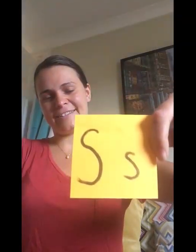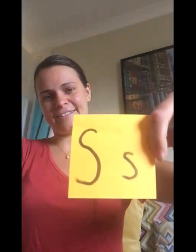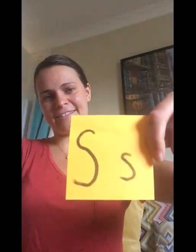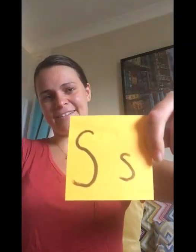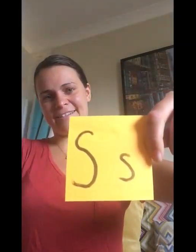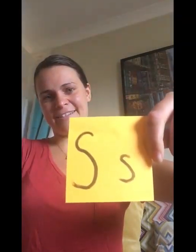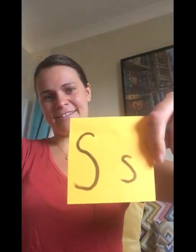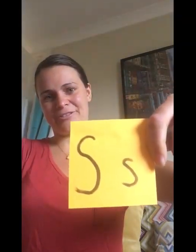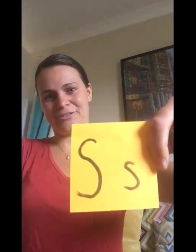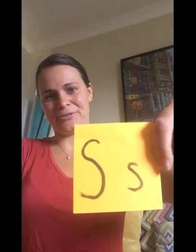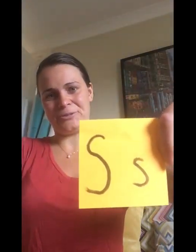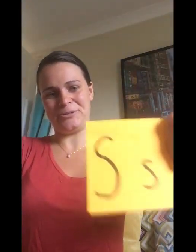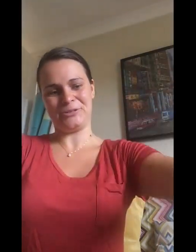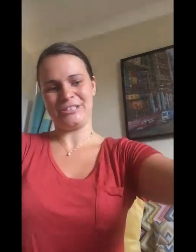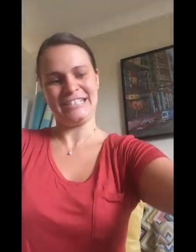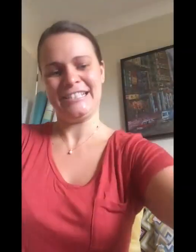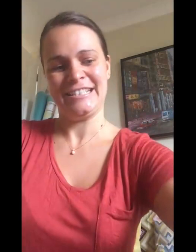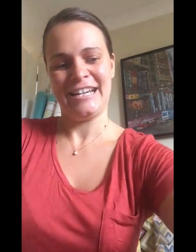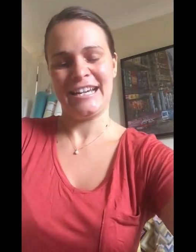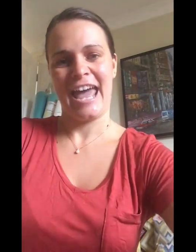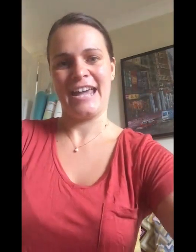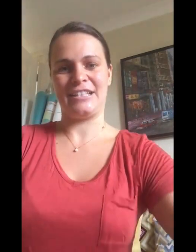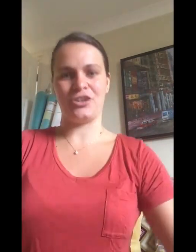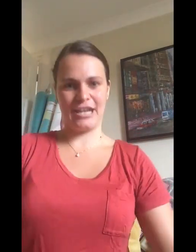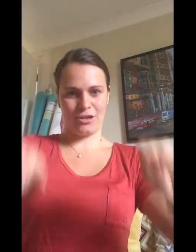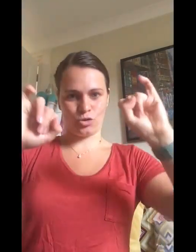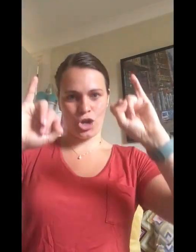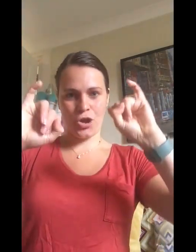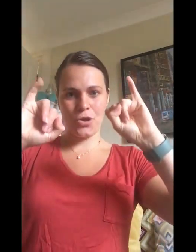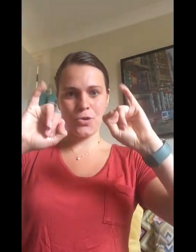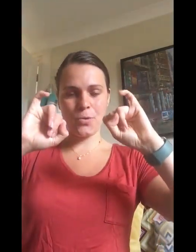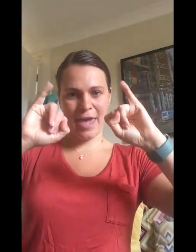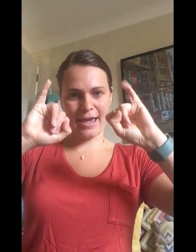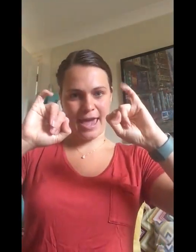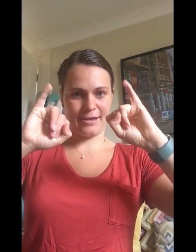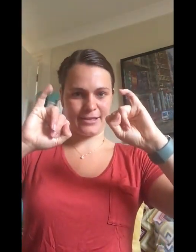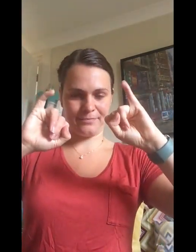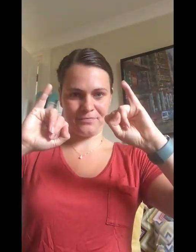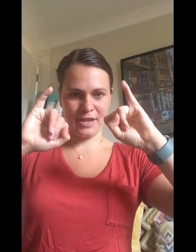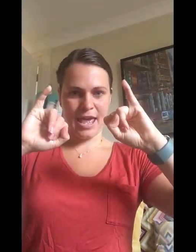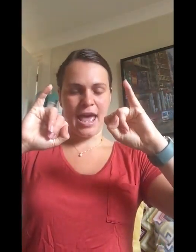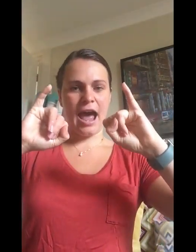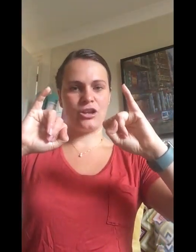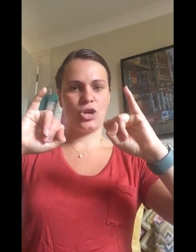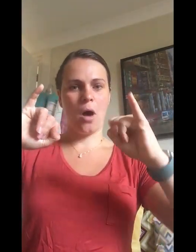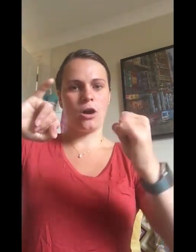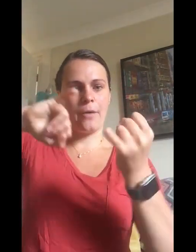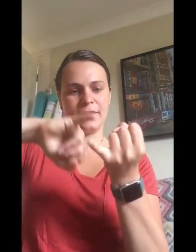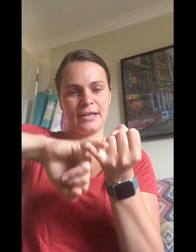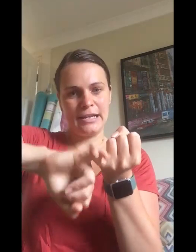S. Ooh. Okay, so you're going to get your two pinkies and you are going to